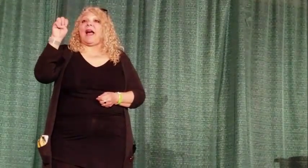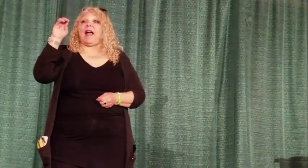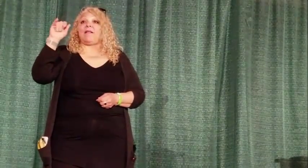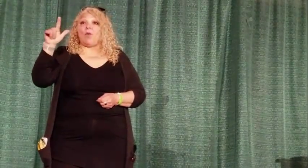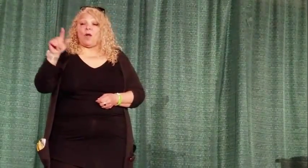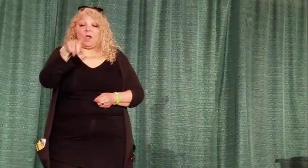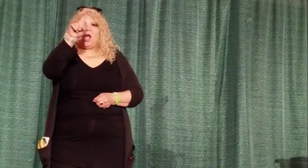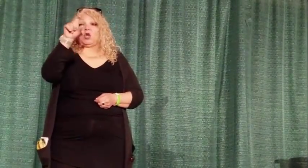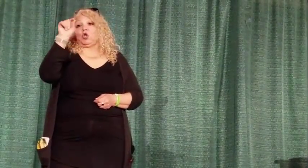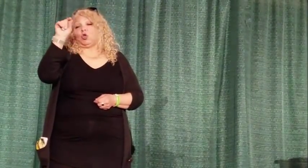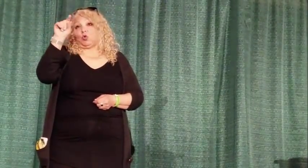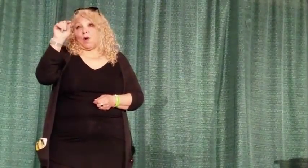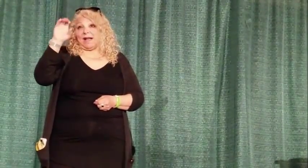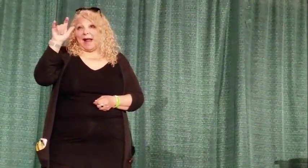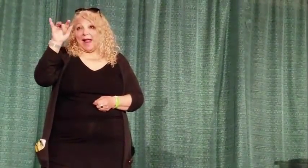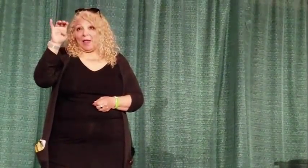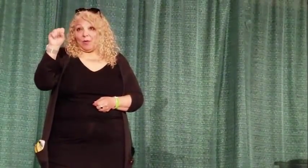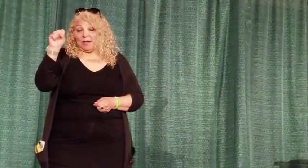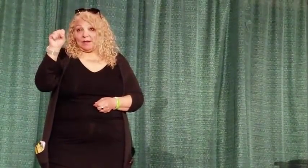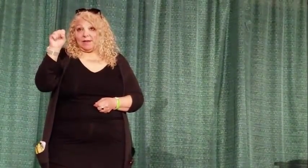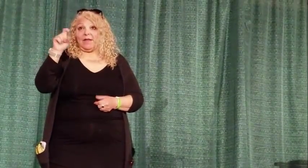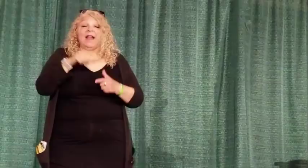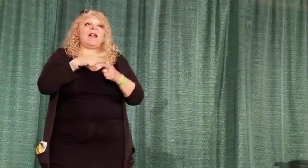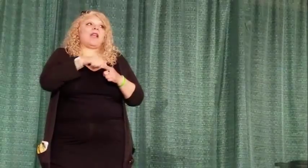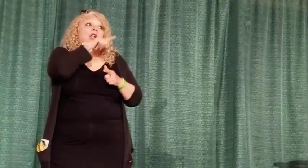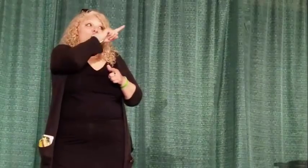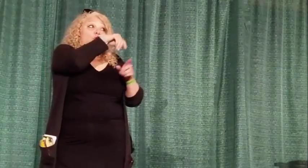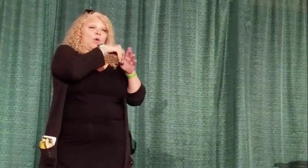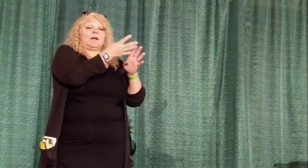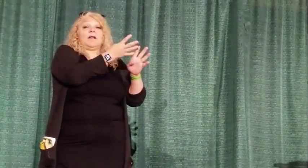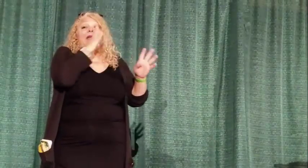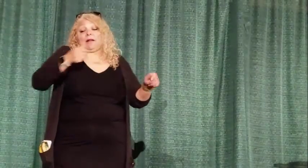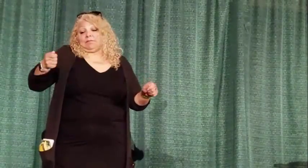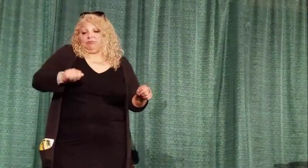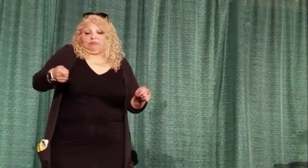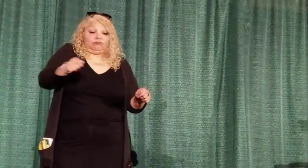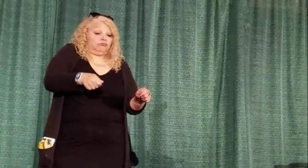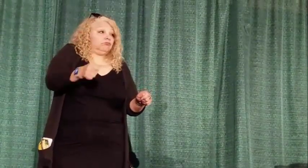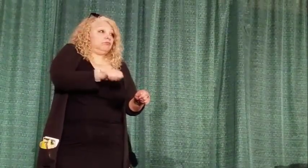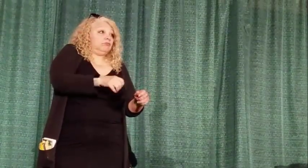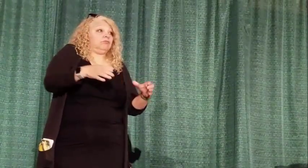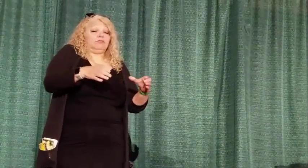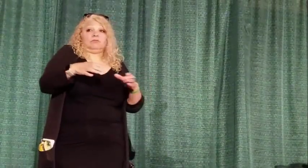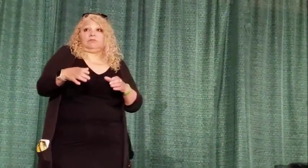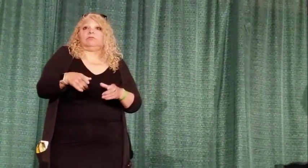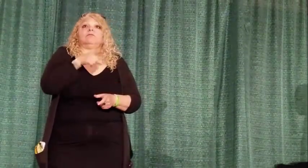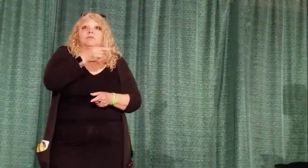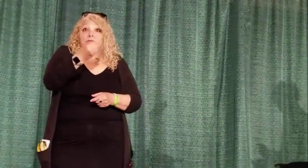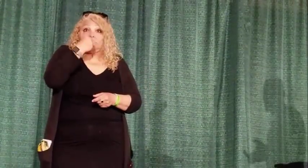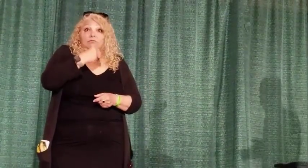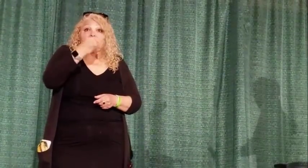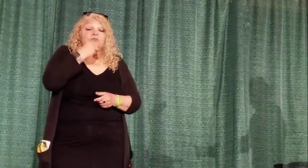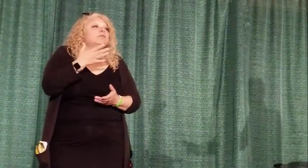120 calories a tablespoon. Now, when you went to the buffet and they measured how much food you took, how much food you ate on the buffet,